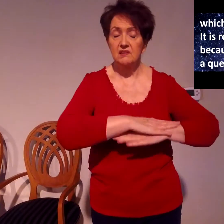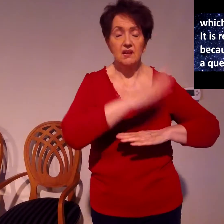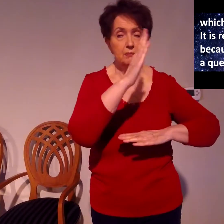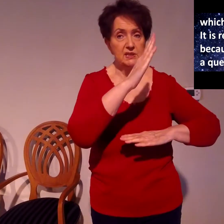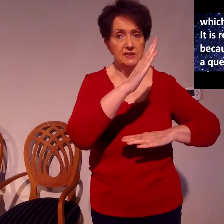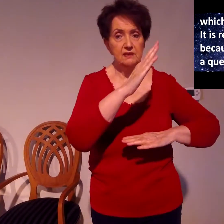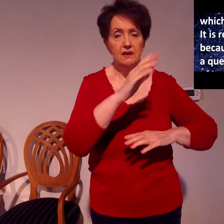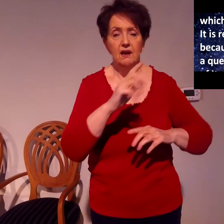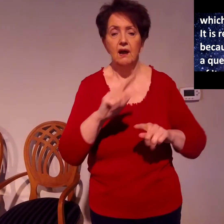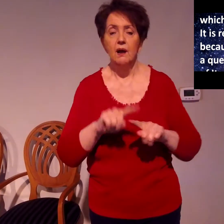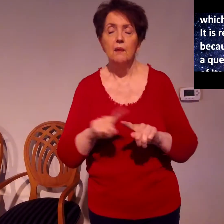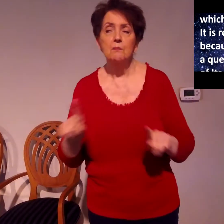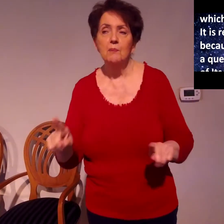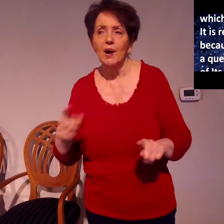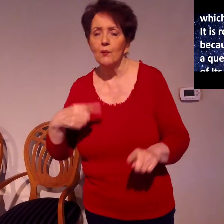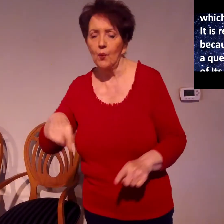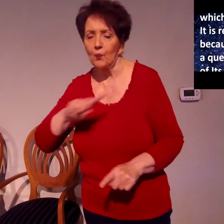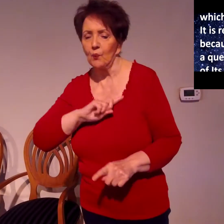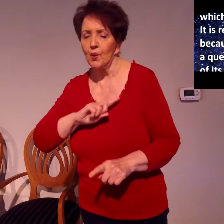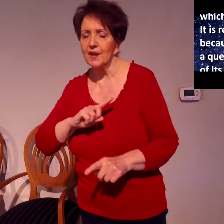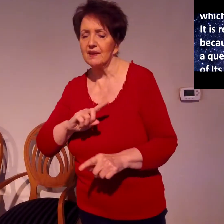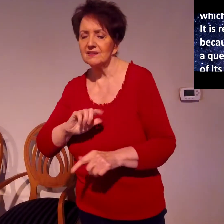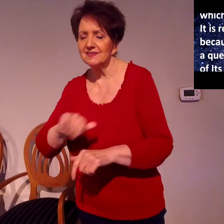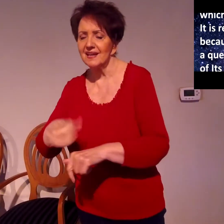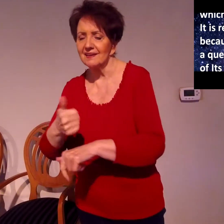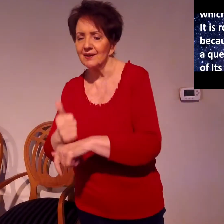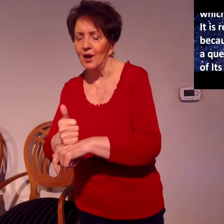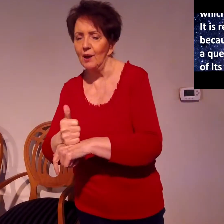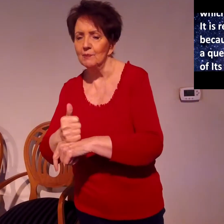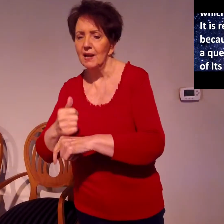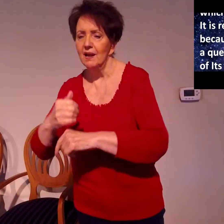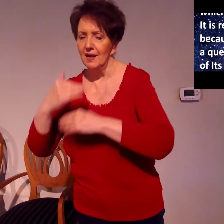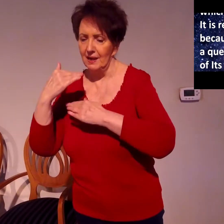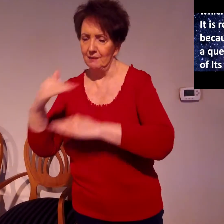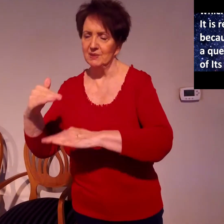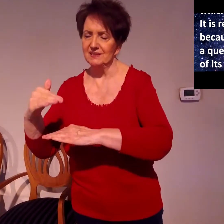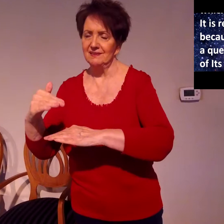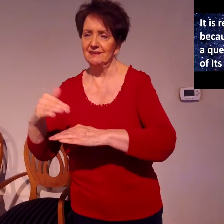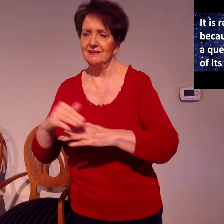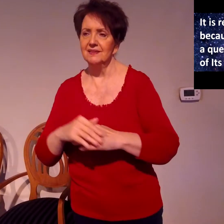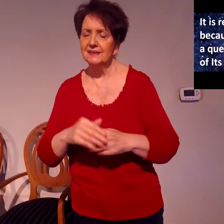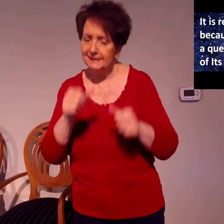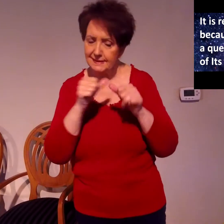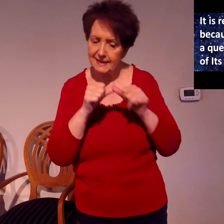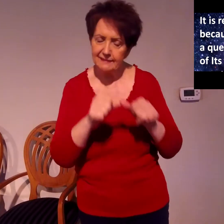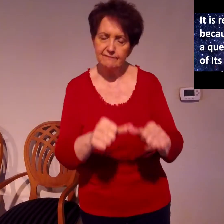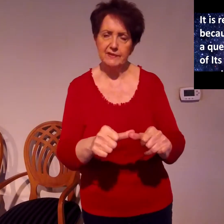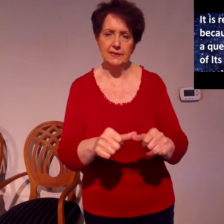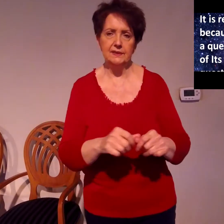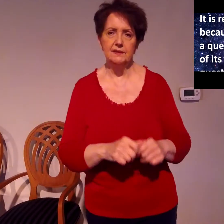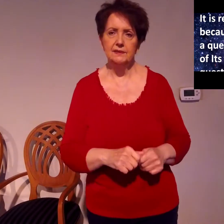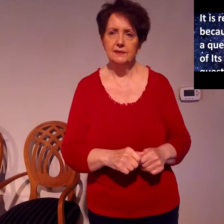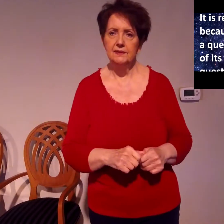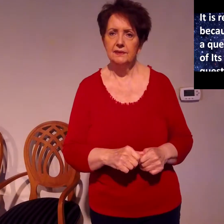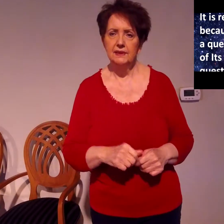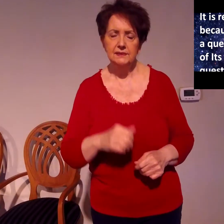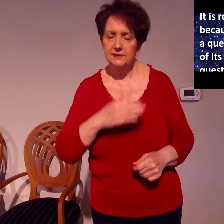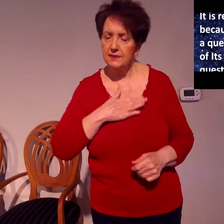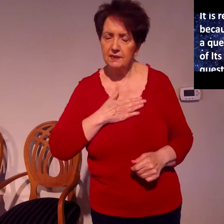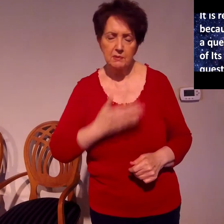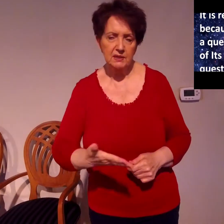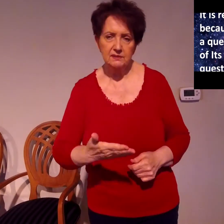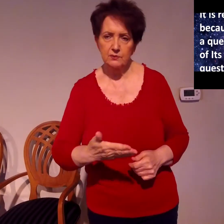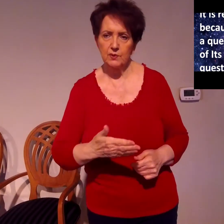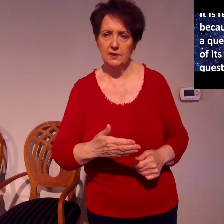It is ready to fill everything because it is infinite. So it is not a question of its willingness,